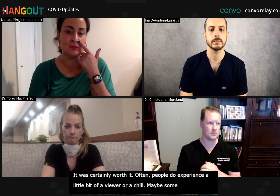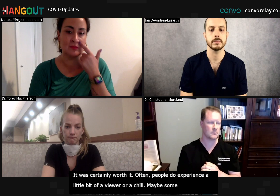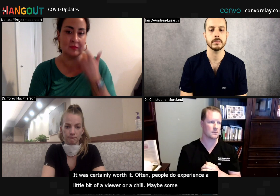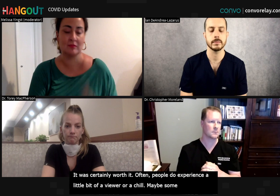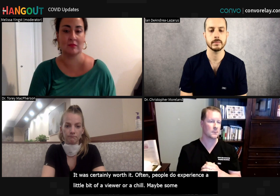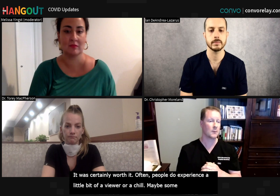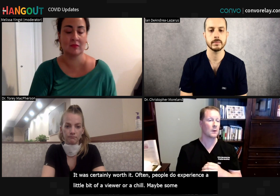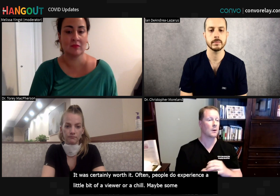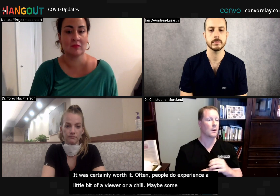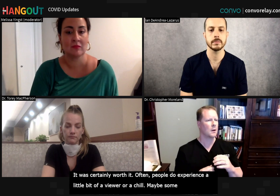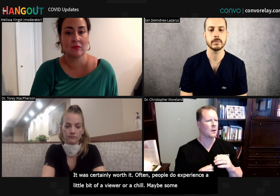life-threatening, certainly.